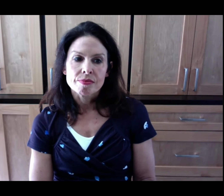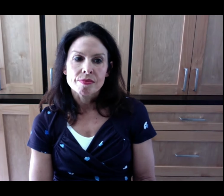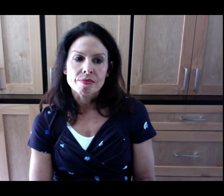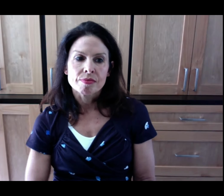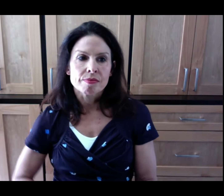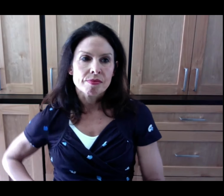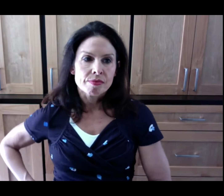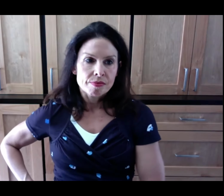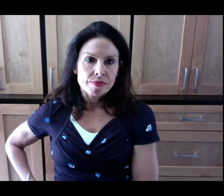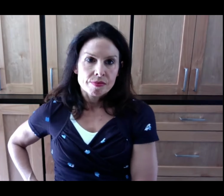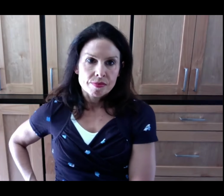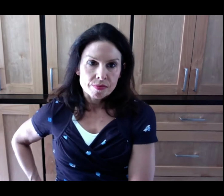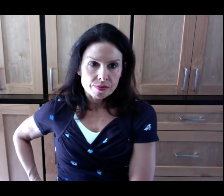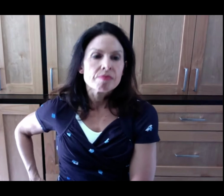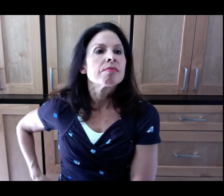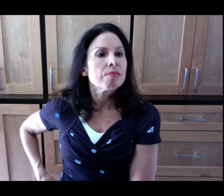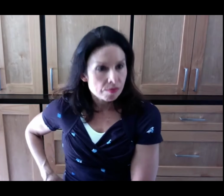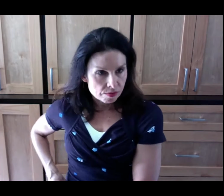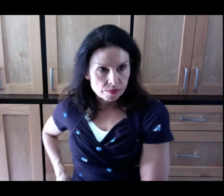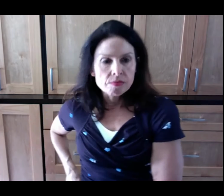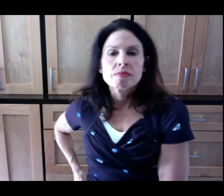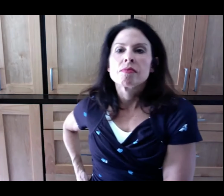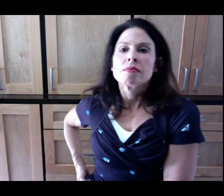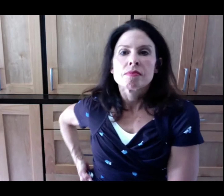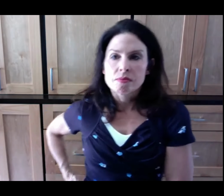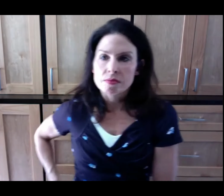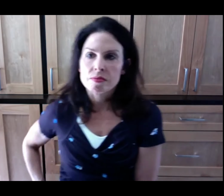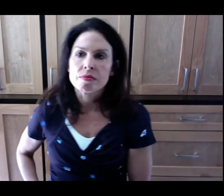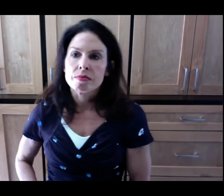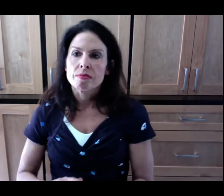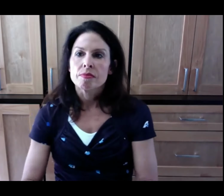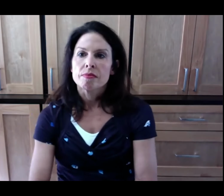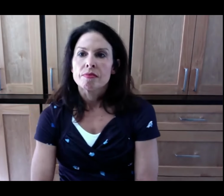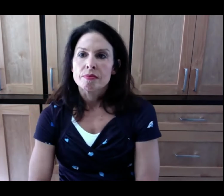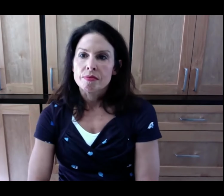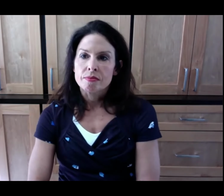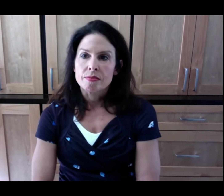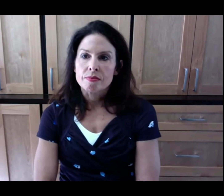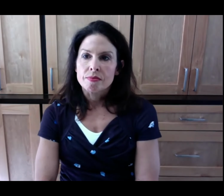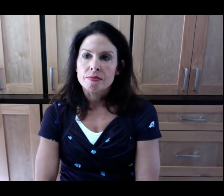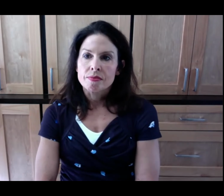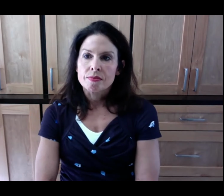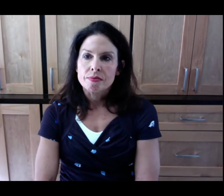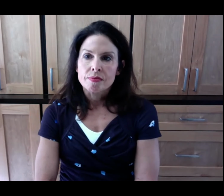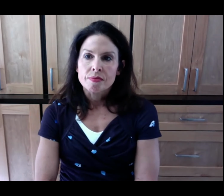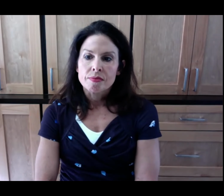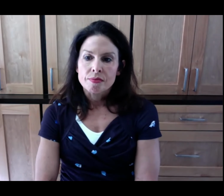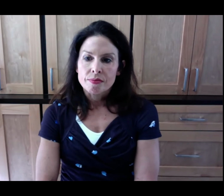don't want to use, or you want to include your own, you can kind of pick and choose what parts, and